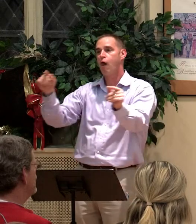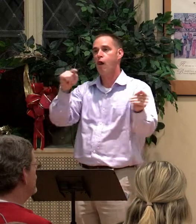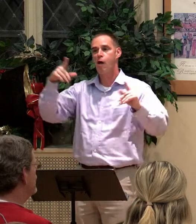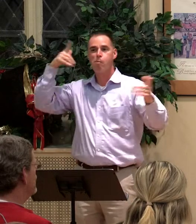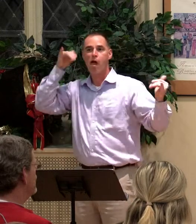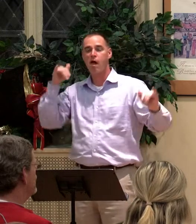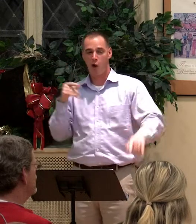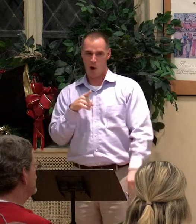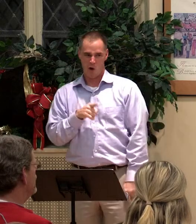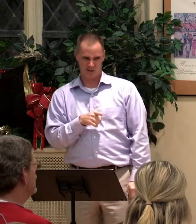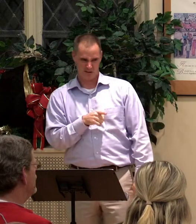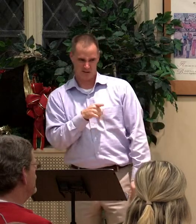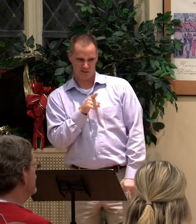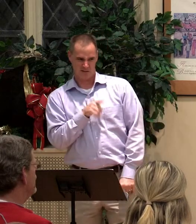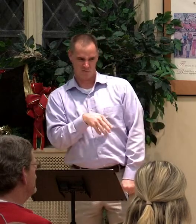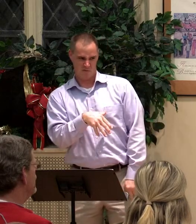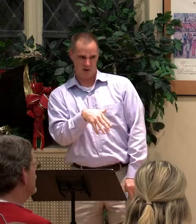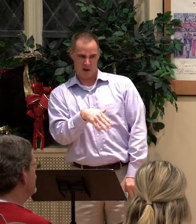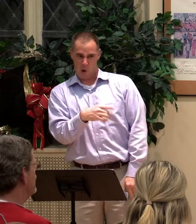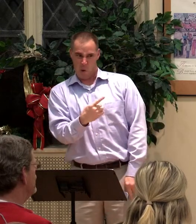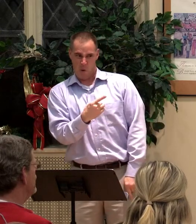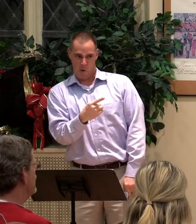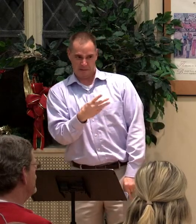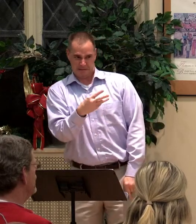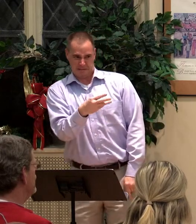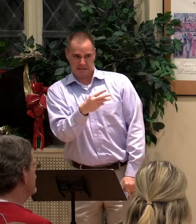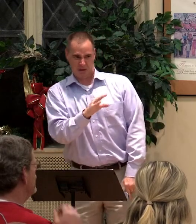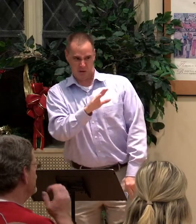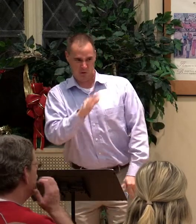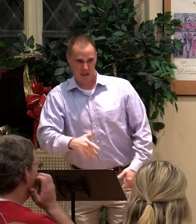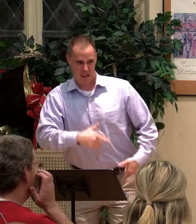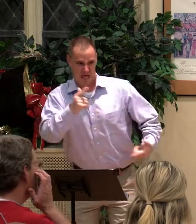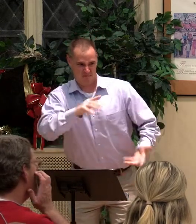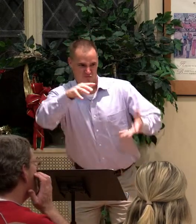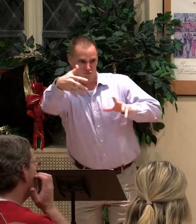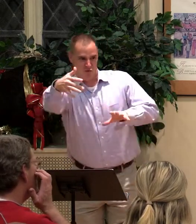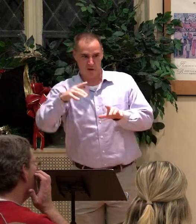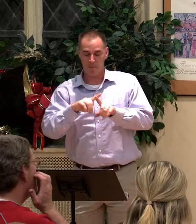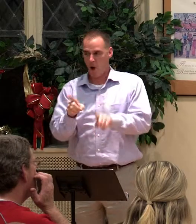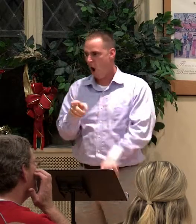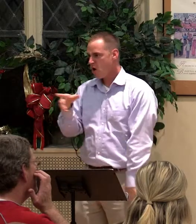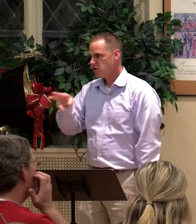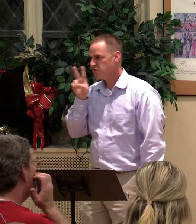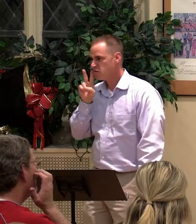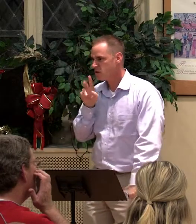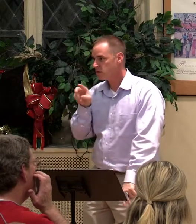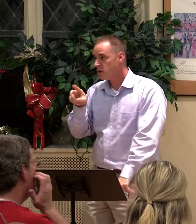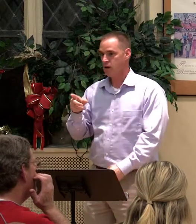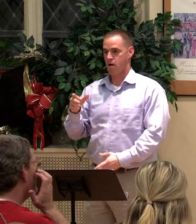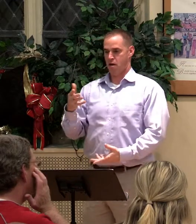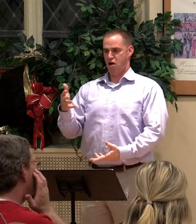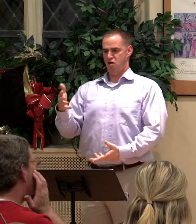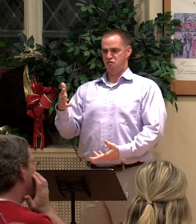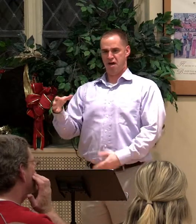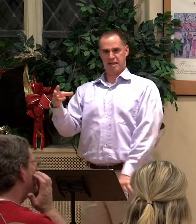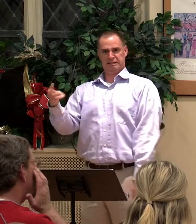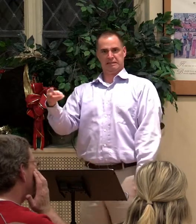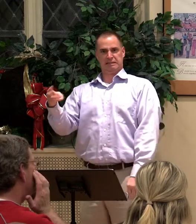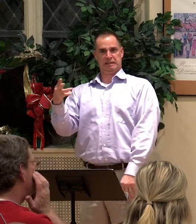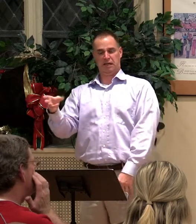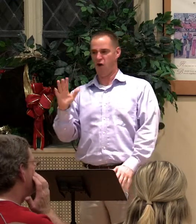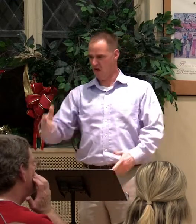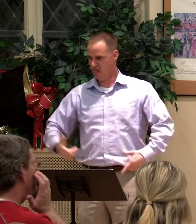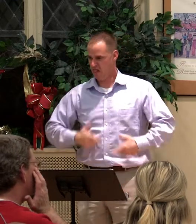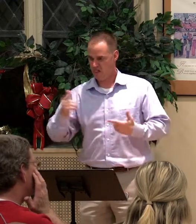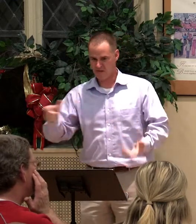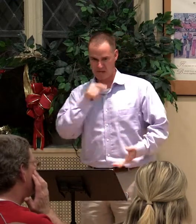she's pregnant and she's only 16, her life is ruined. Or she's a virgin and she's already 16, her life is